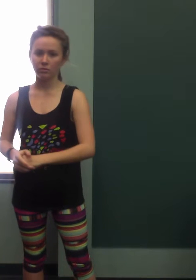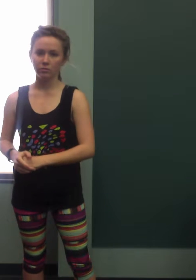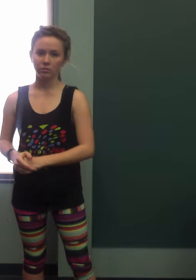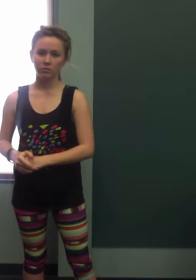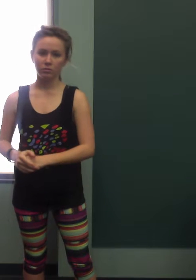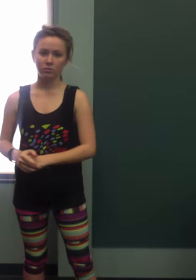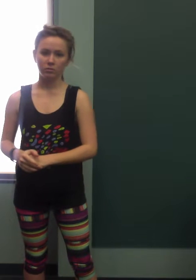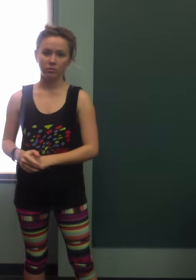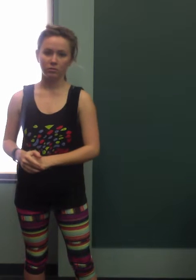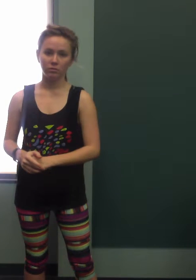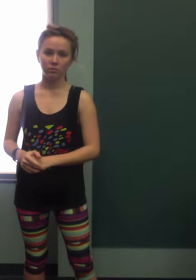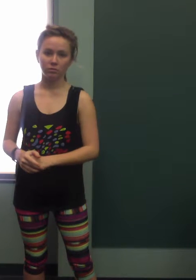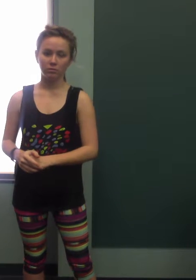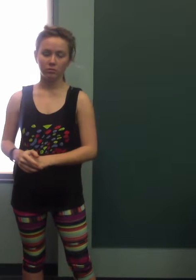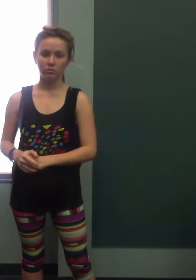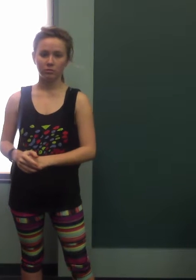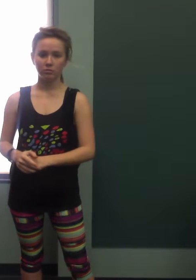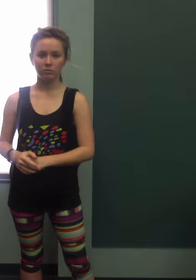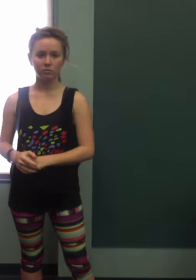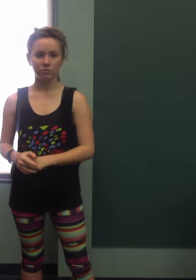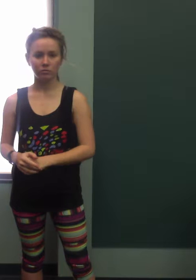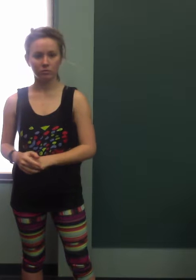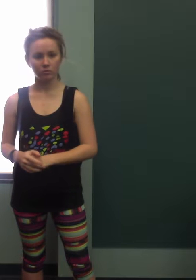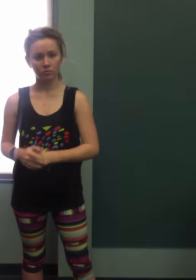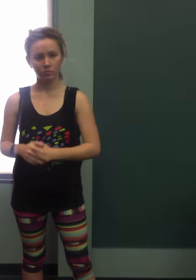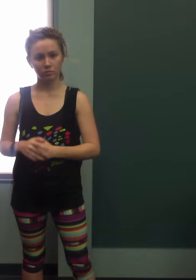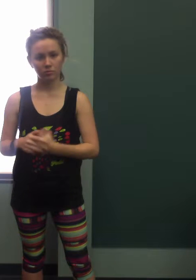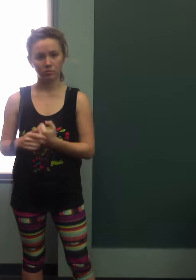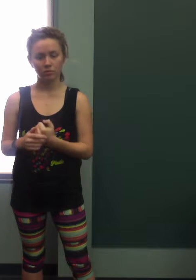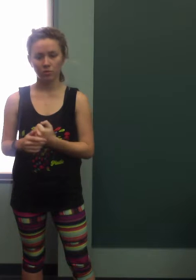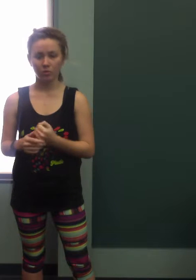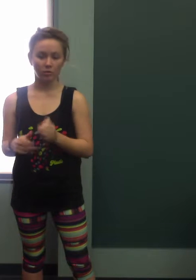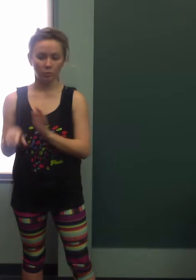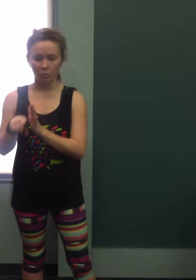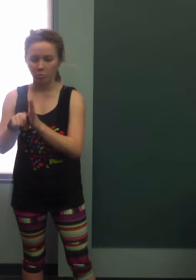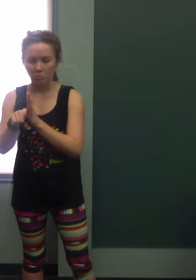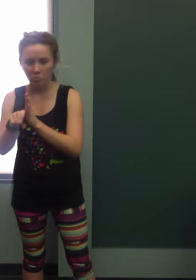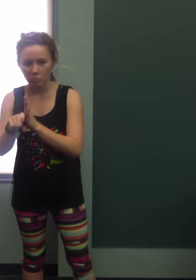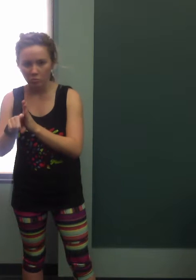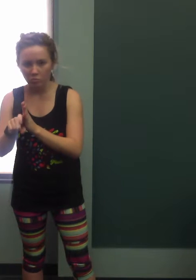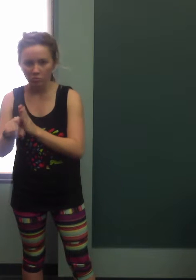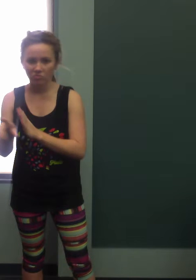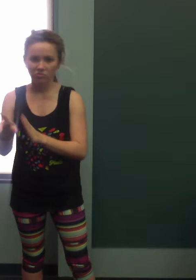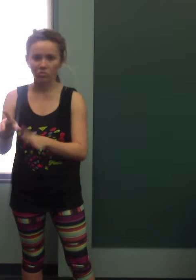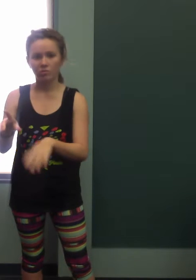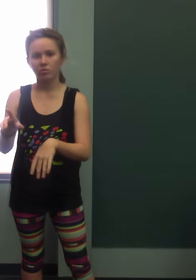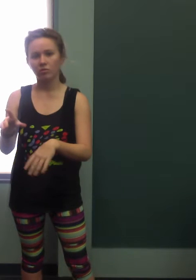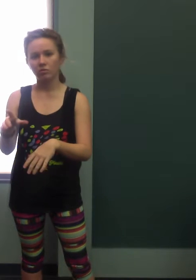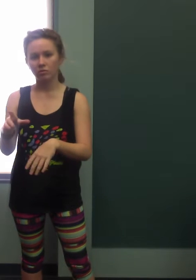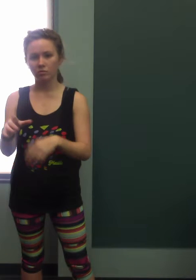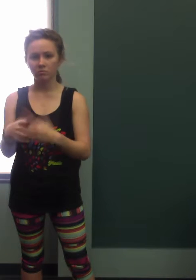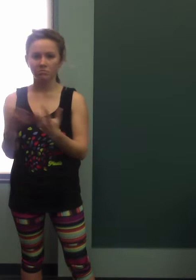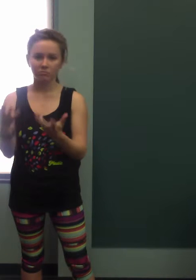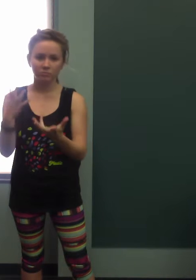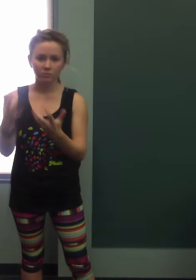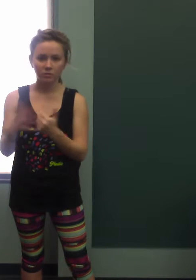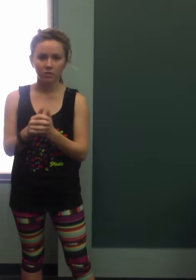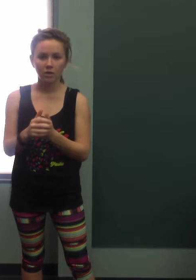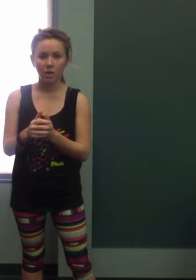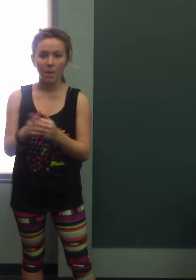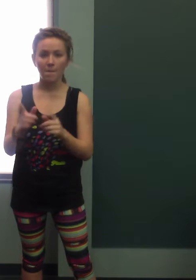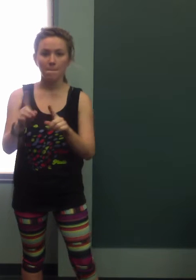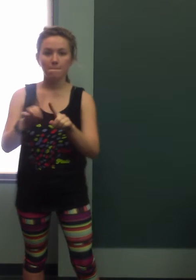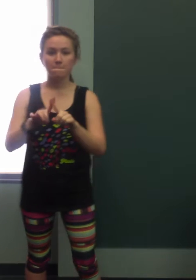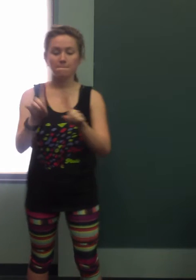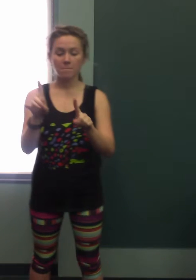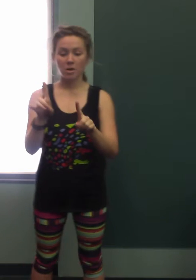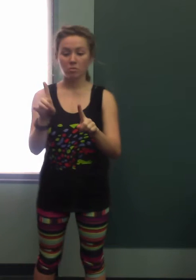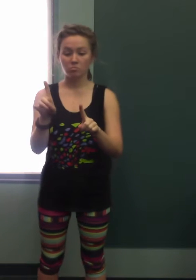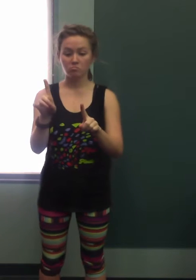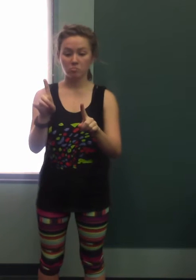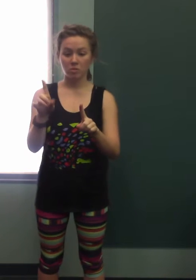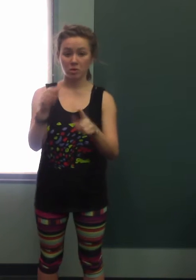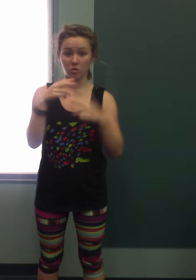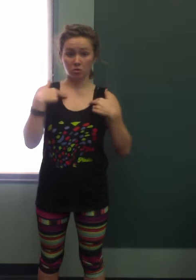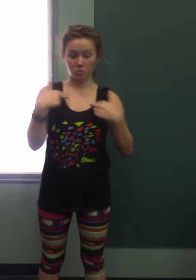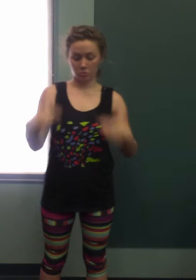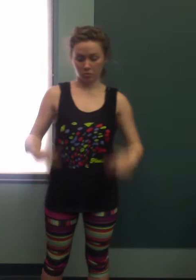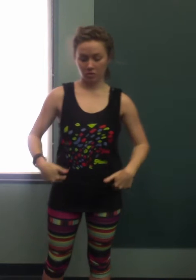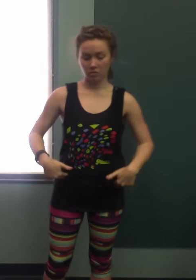feeder like a caterpillar that lives within the substrate of a leaf. But most of us are bulk feeders. That means that we take our food in